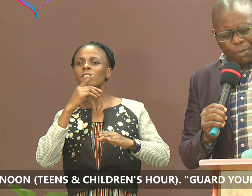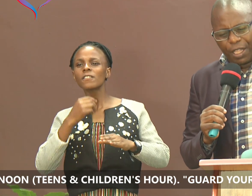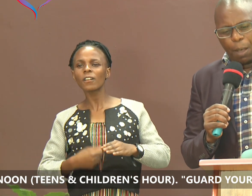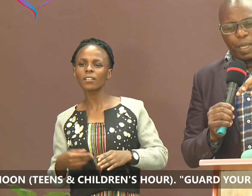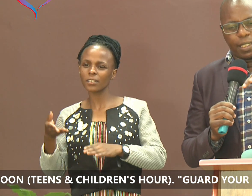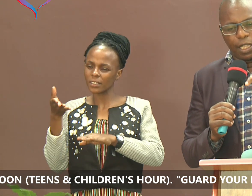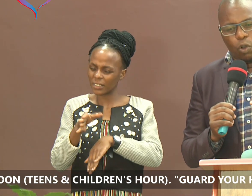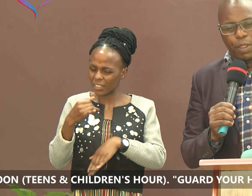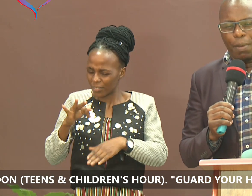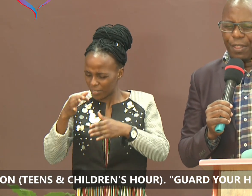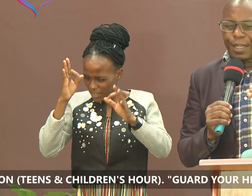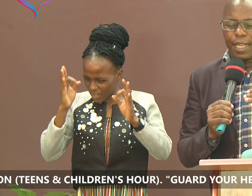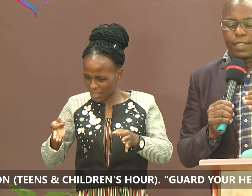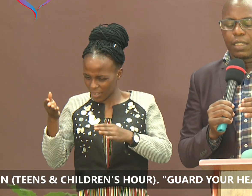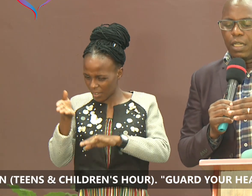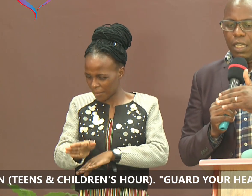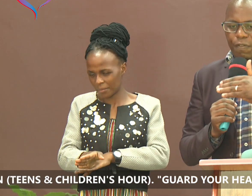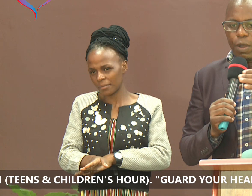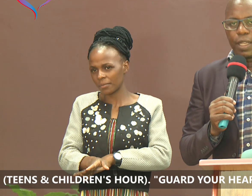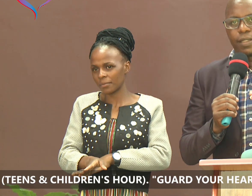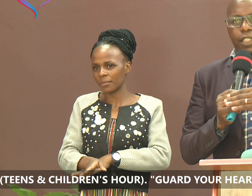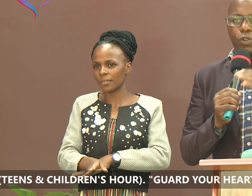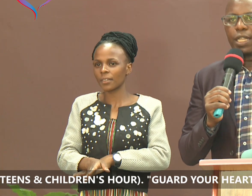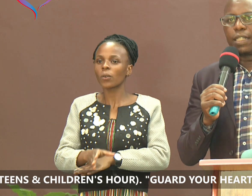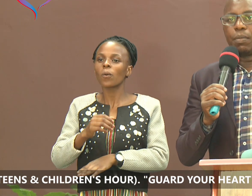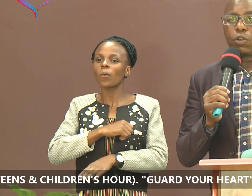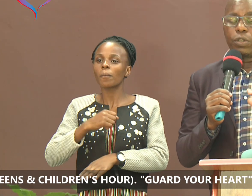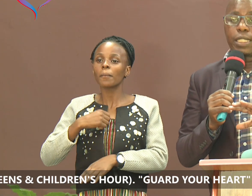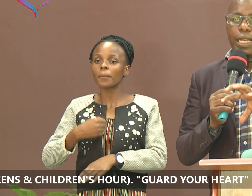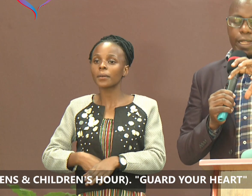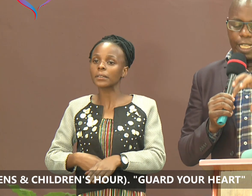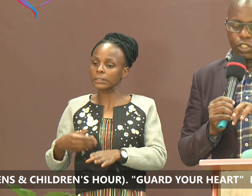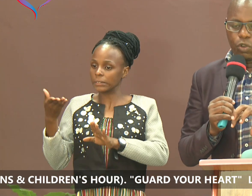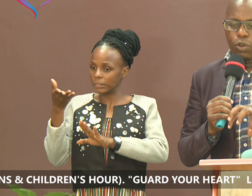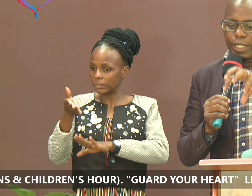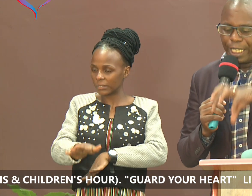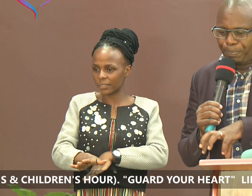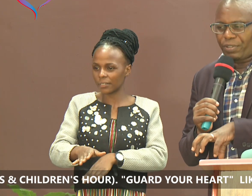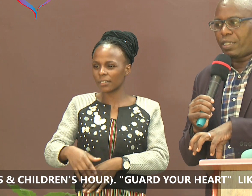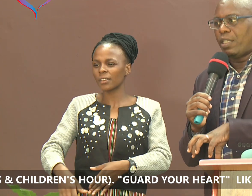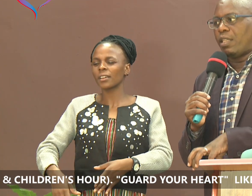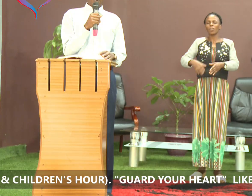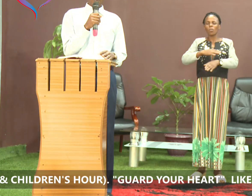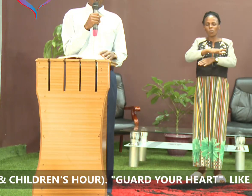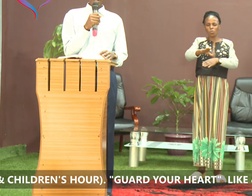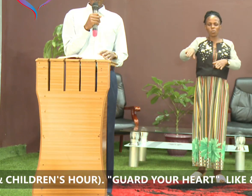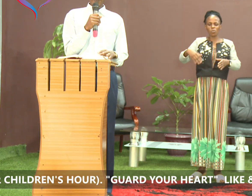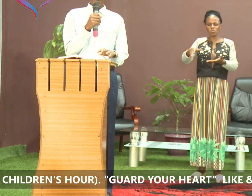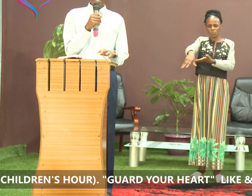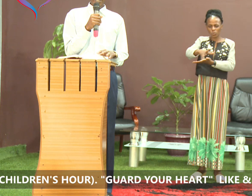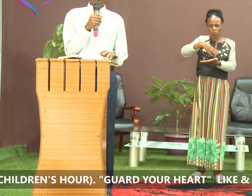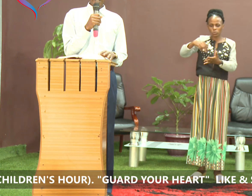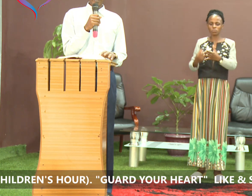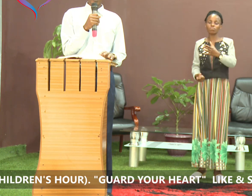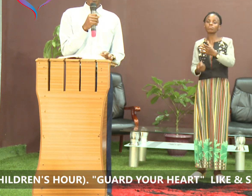when something happens in the home, the mother dies, everyone gets disoriented because there is no depth in the family. Waliyo